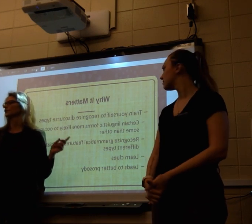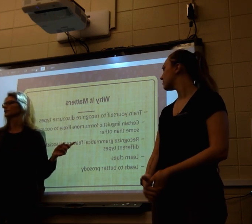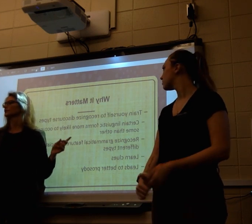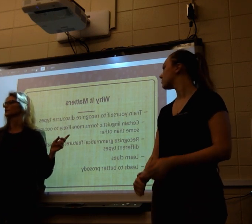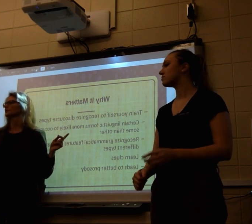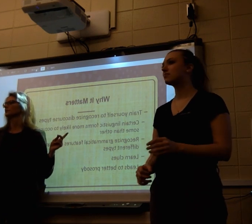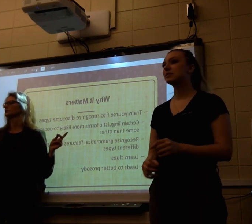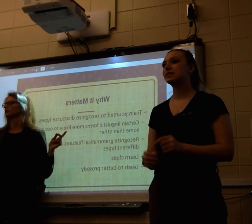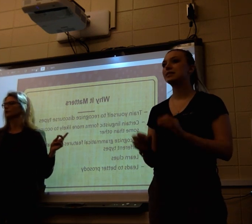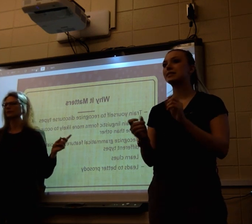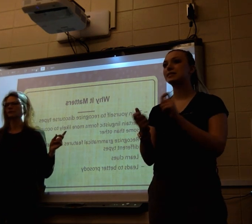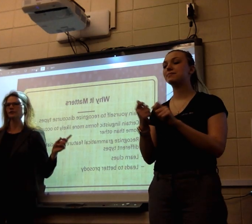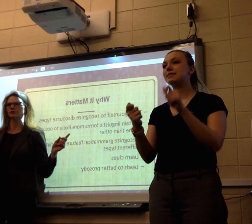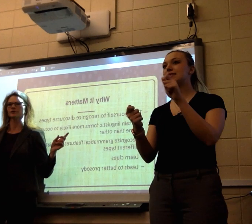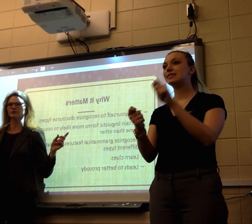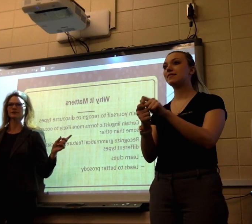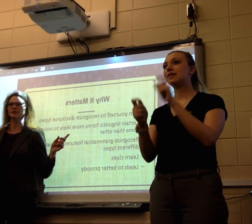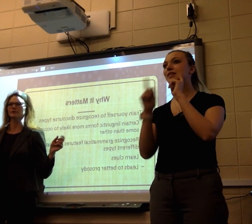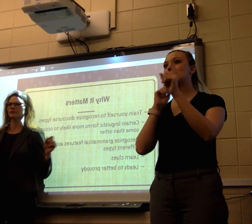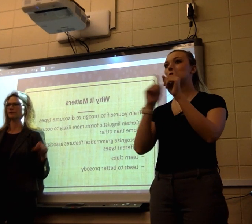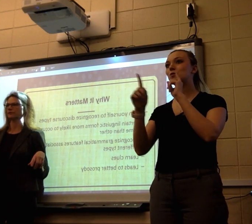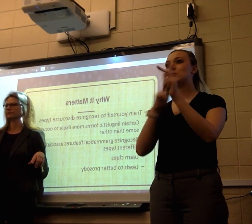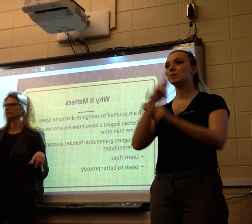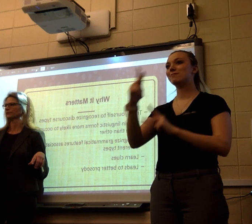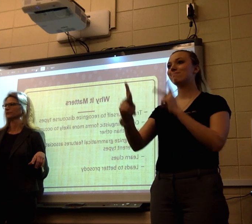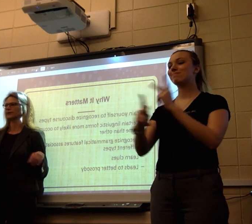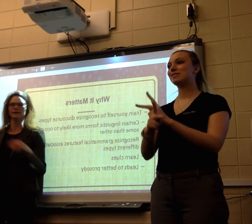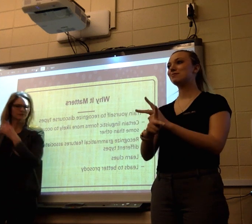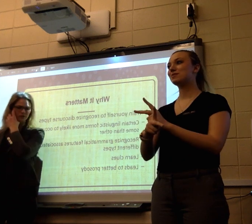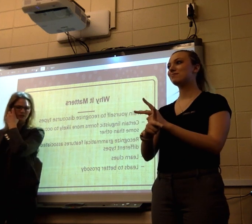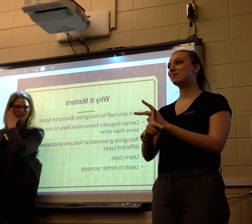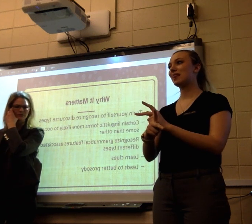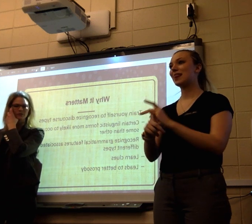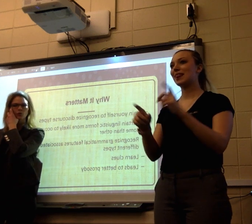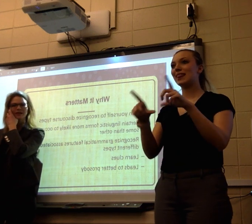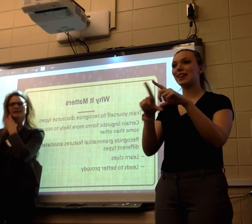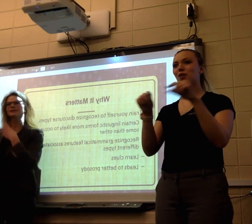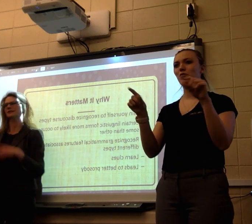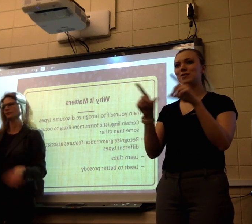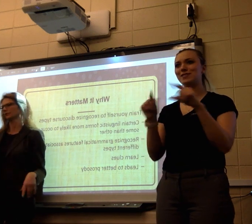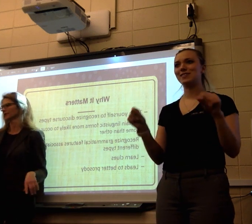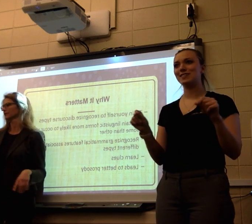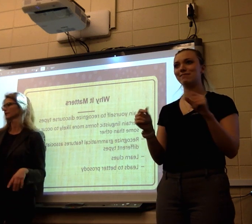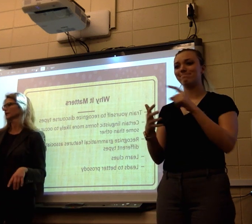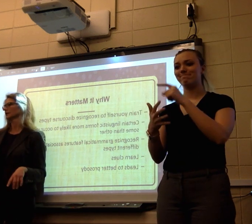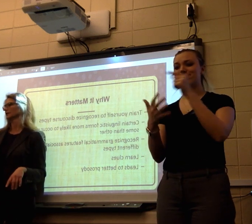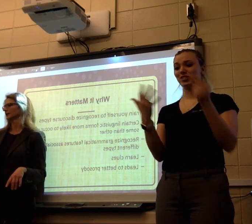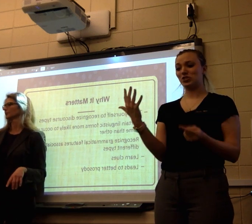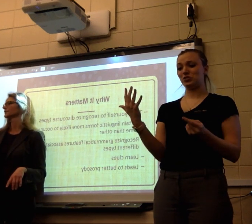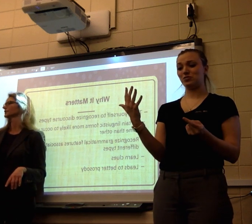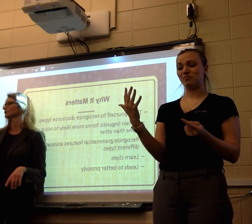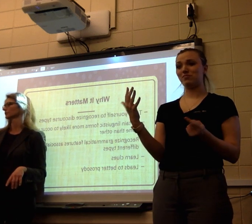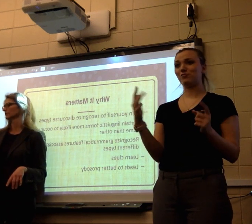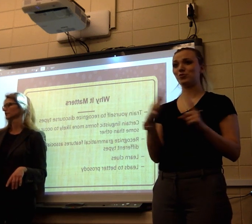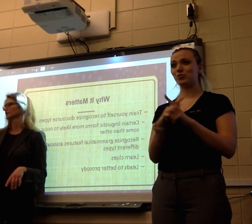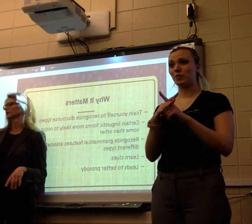certain linguistic features are going to present themselves. Right? So I just gave you some quick, simple ones, like procedural. It's going to